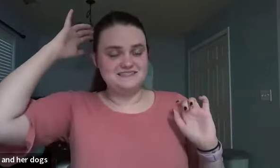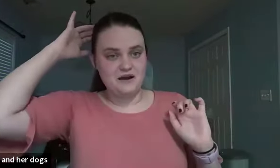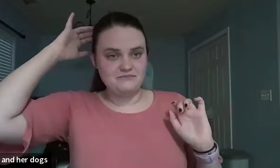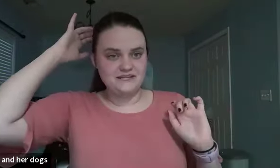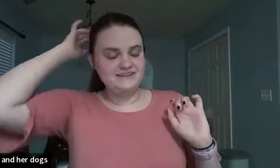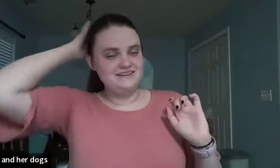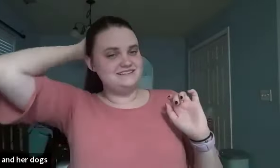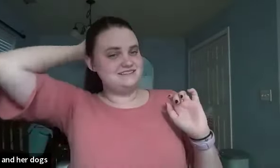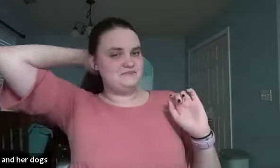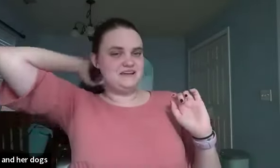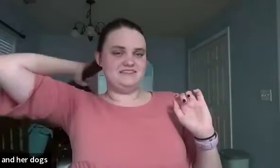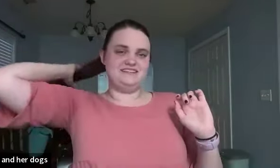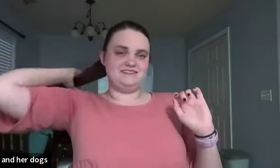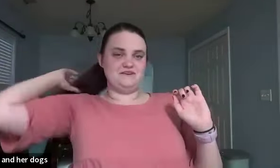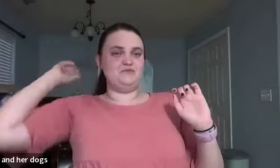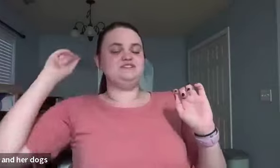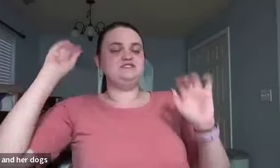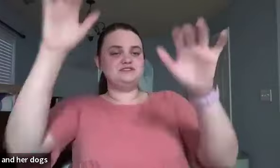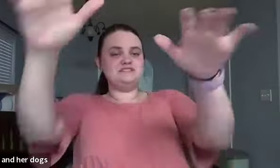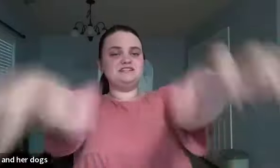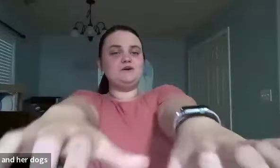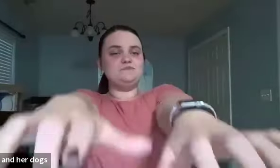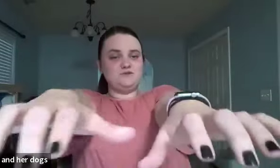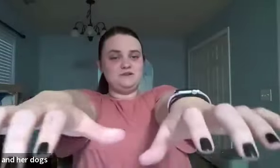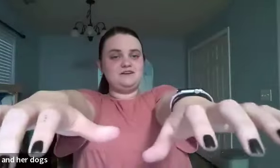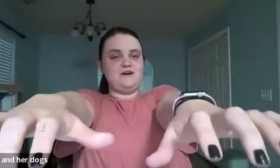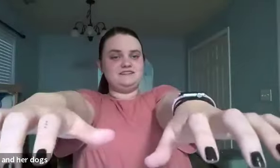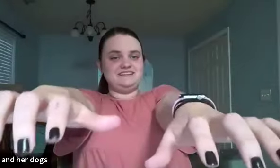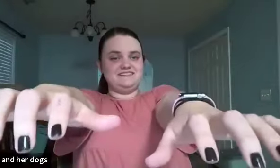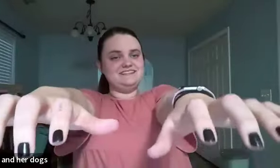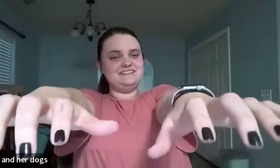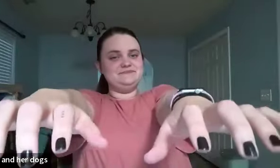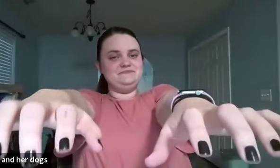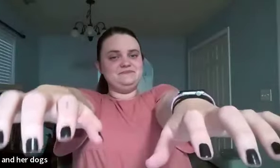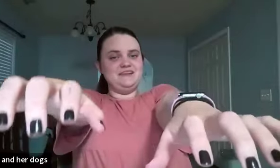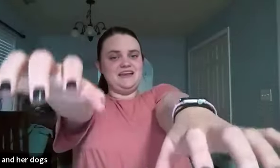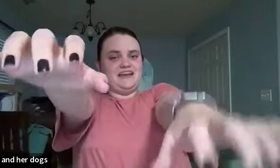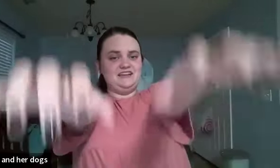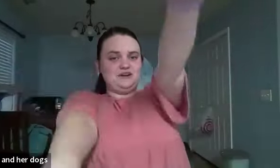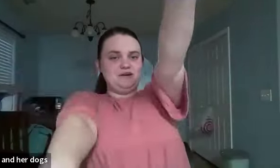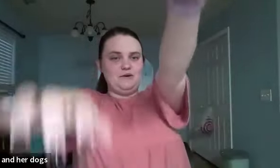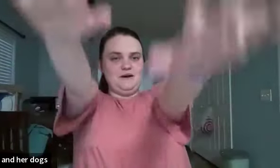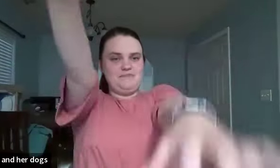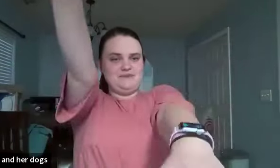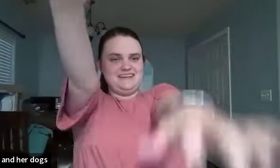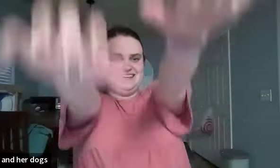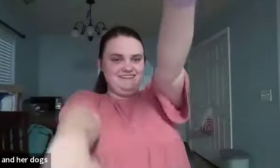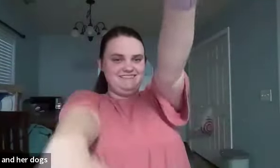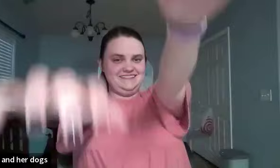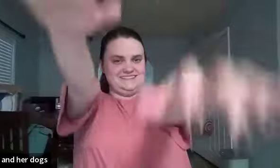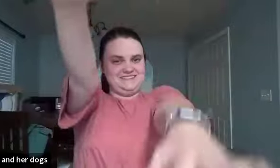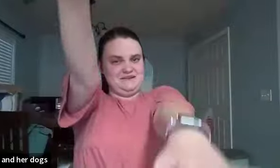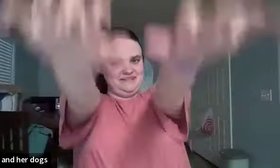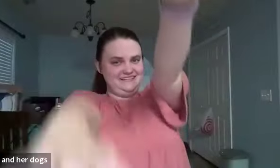is zombie. Zombie, I think, is a fun one. So you're going to stick your arms fully across like this, and you're going to go up and down.